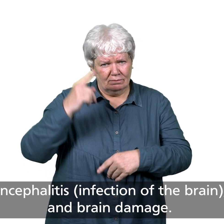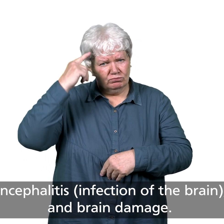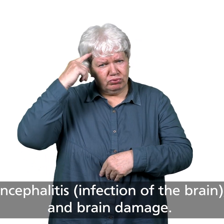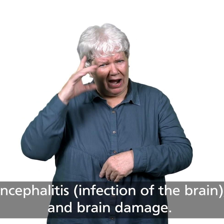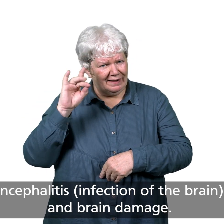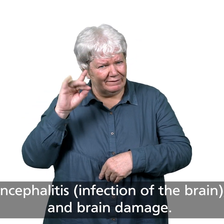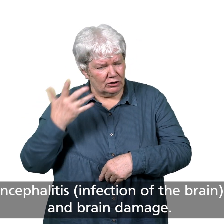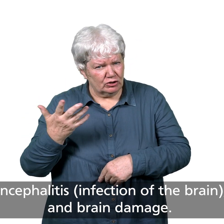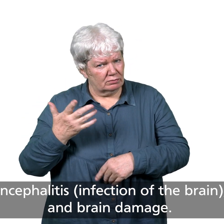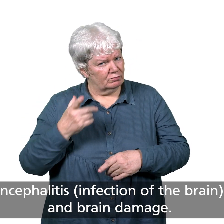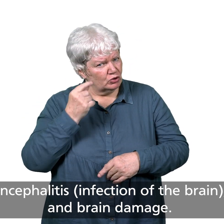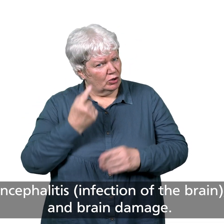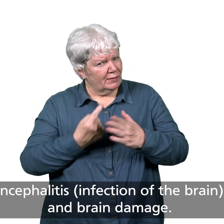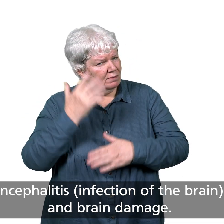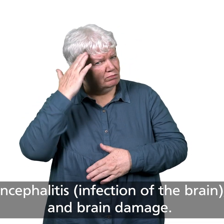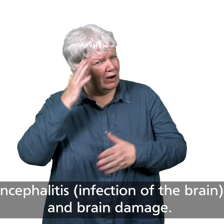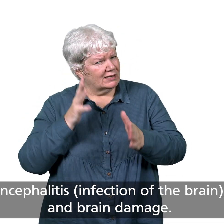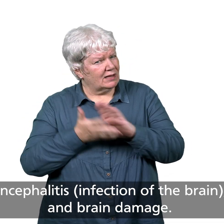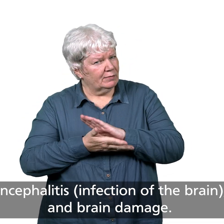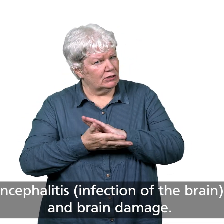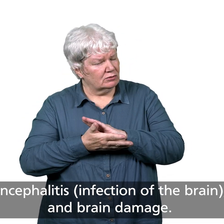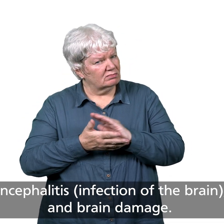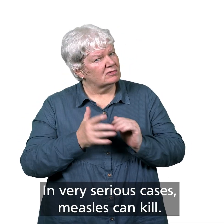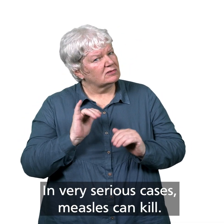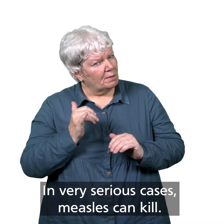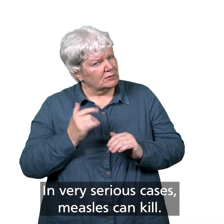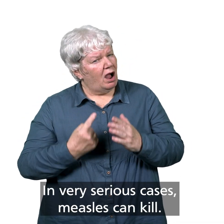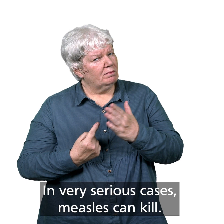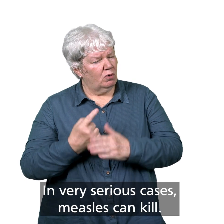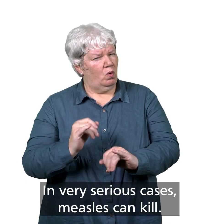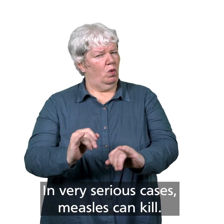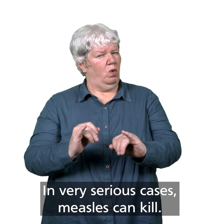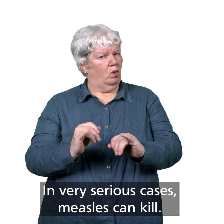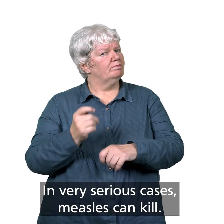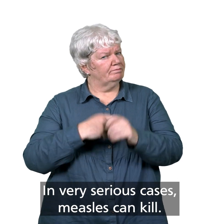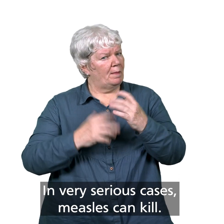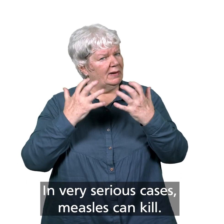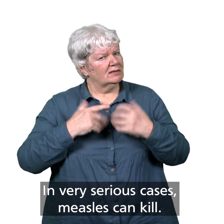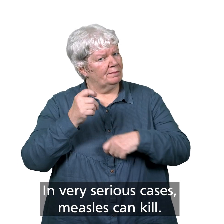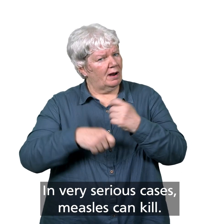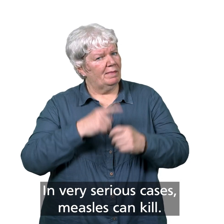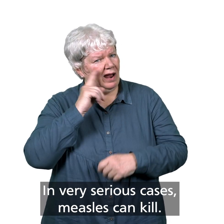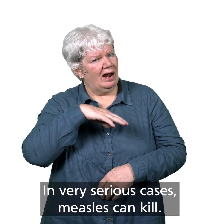infection of the brain, and brain damage. In very serious cases, measles can